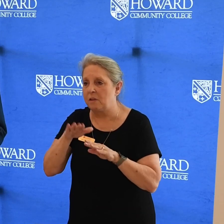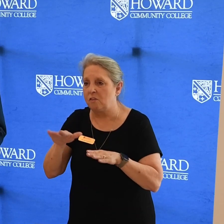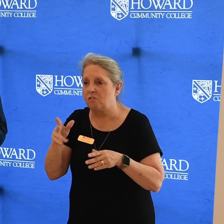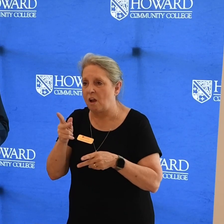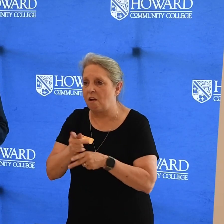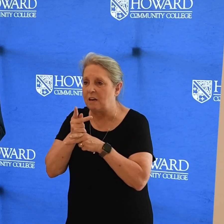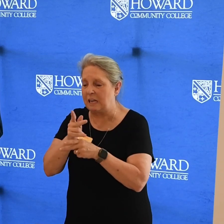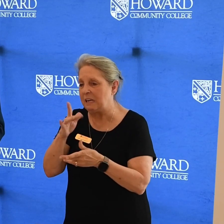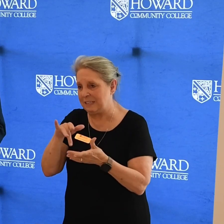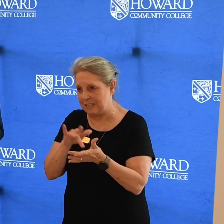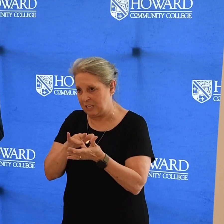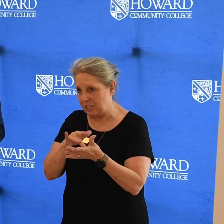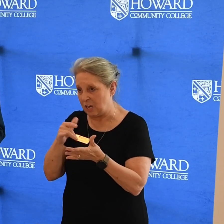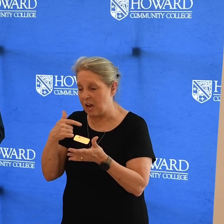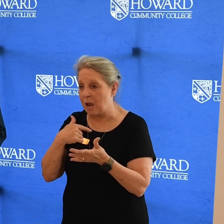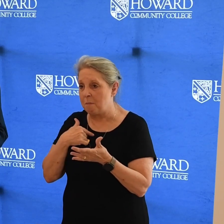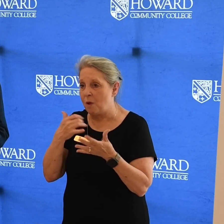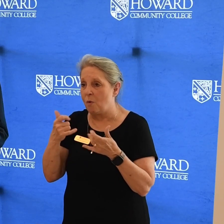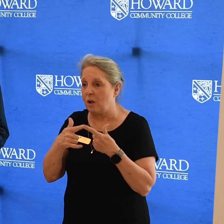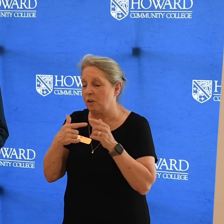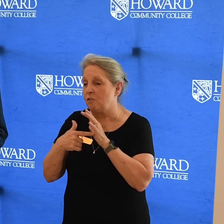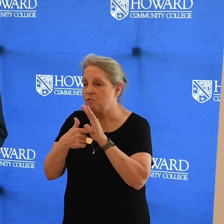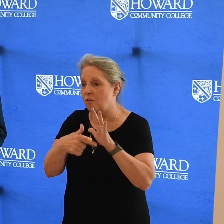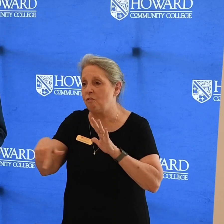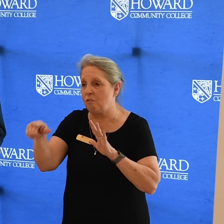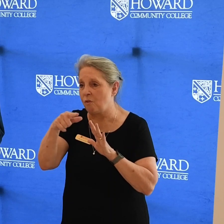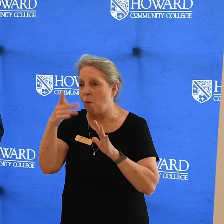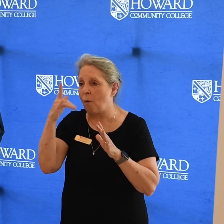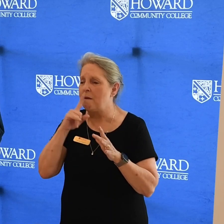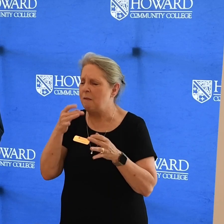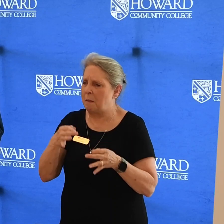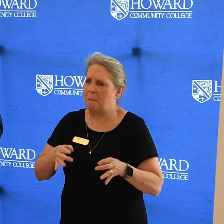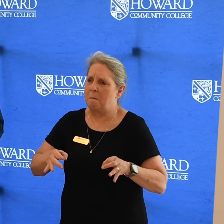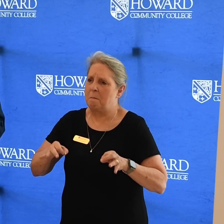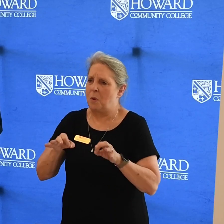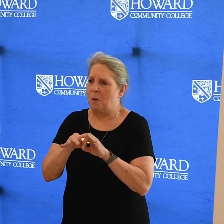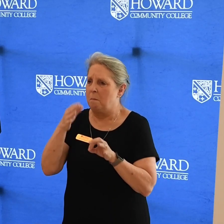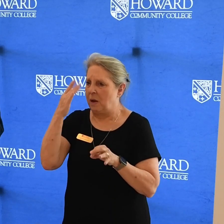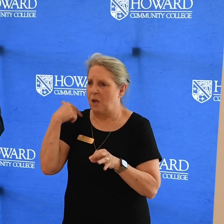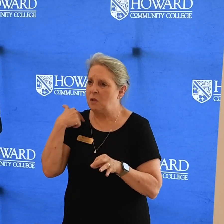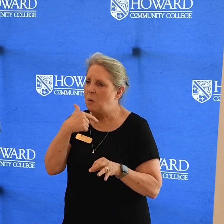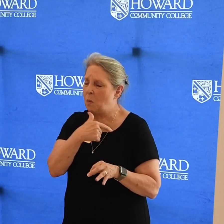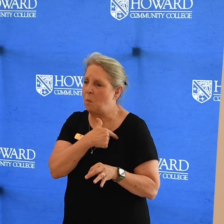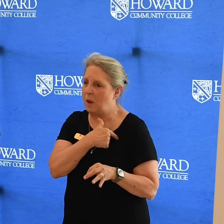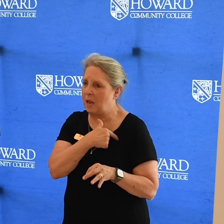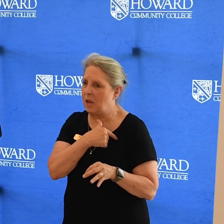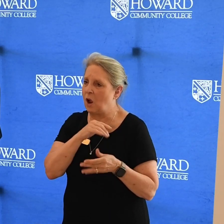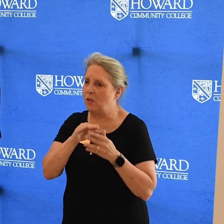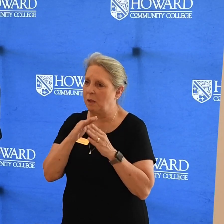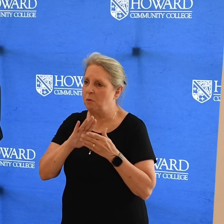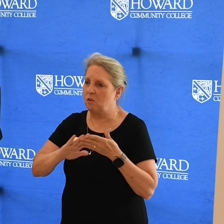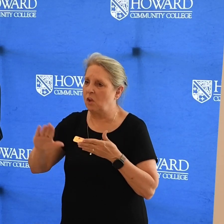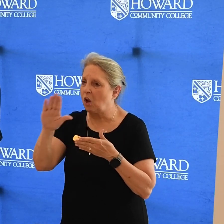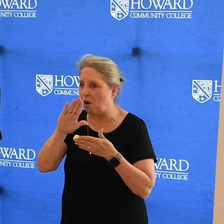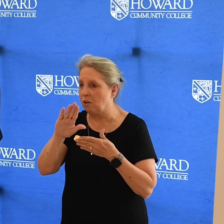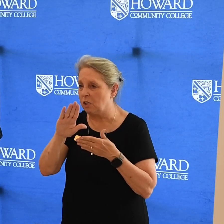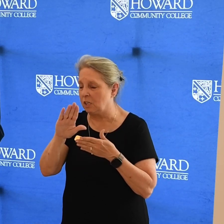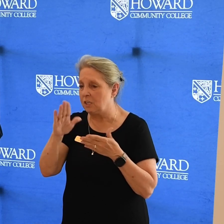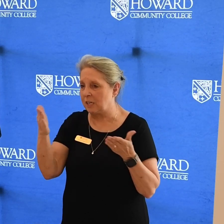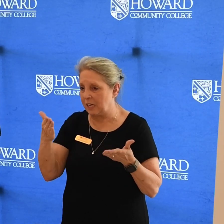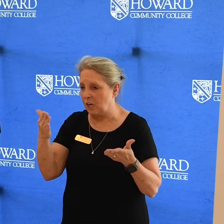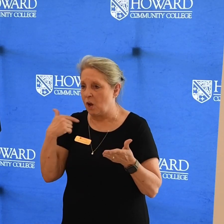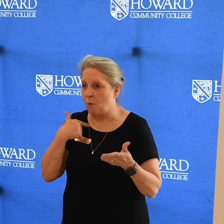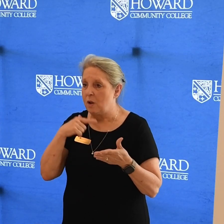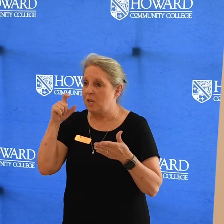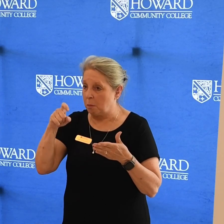center. And so what I'm trying to illustrate for you all is why this is so important is because we are the community's college, number one. This is